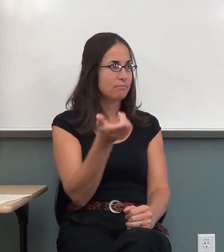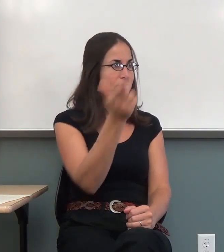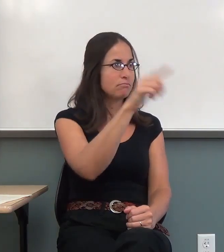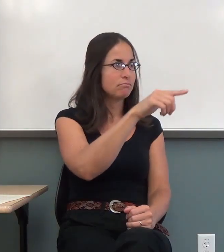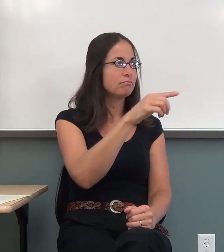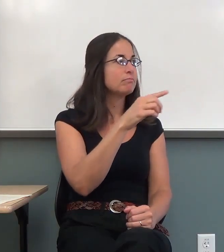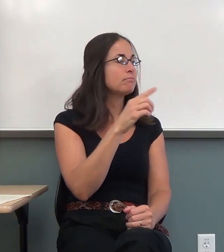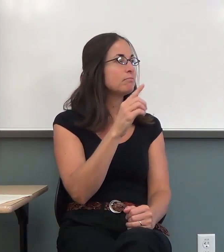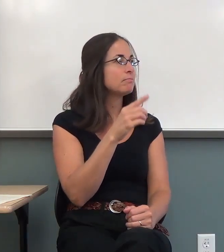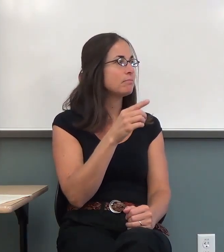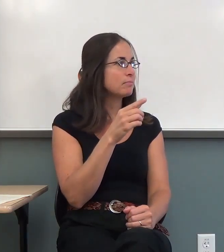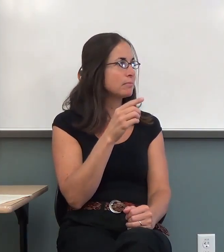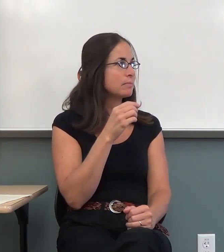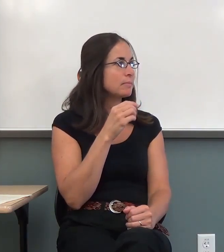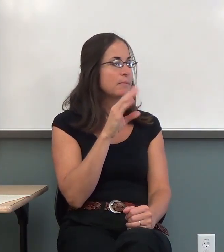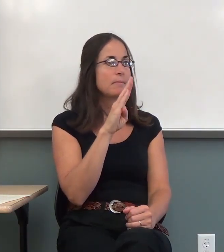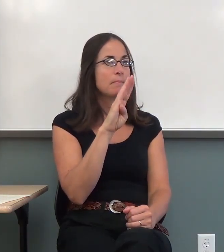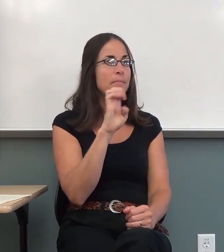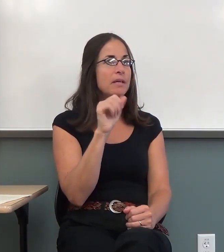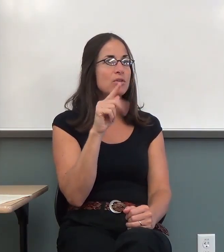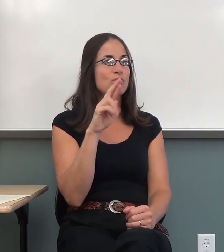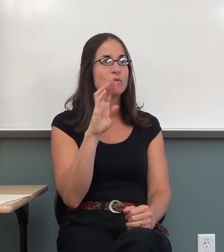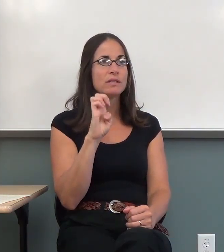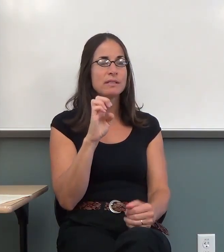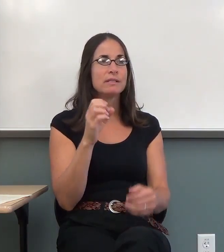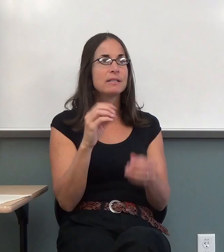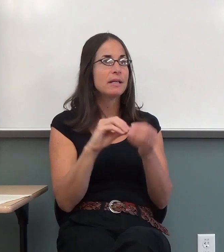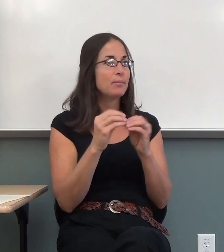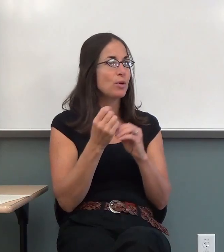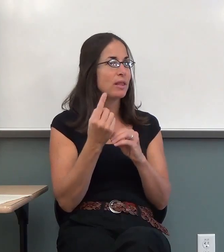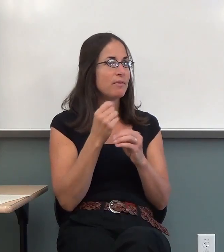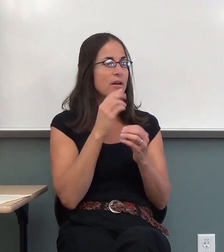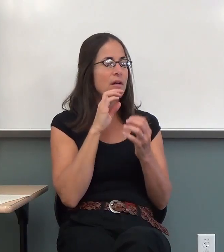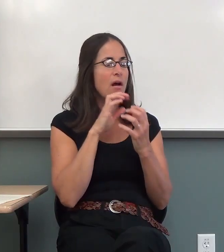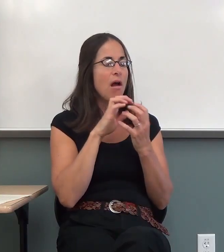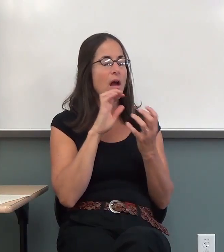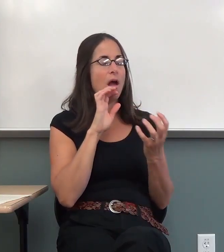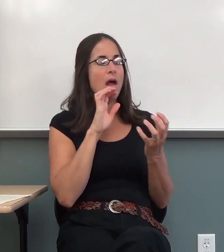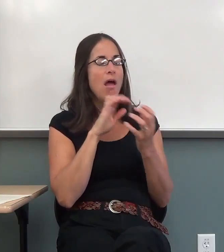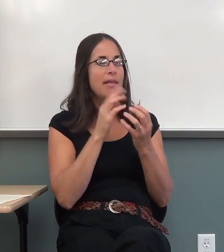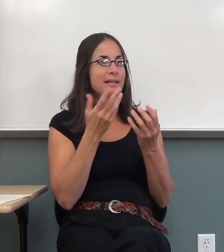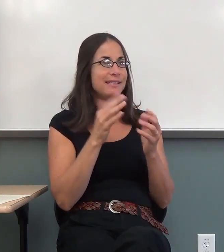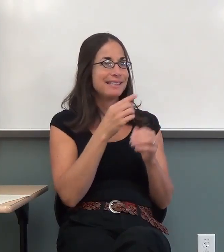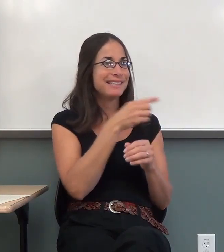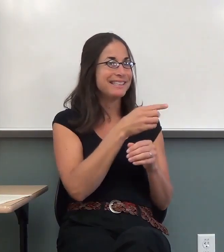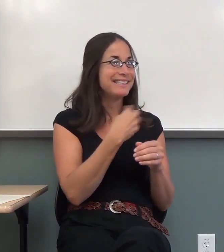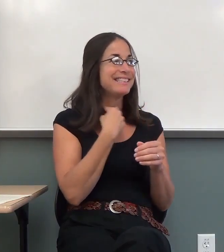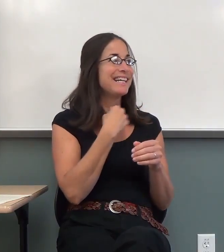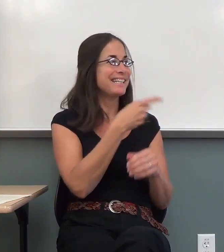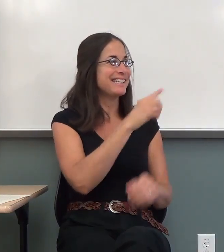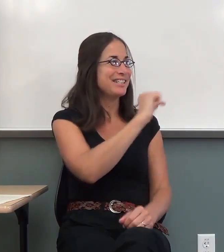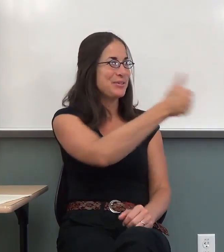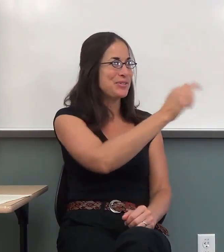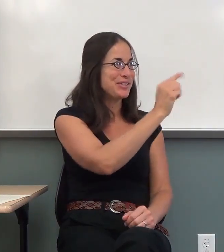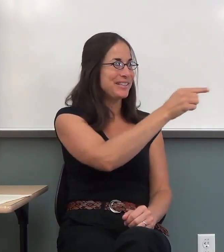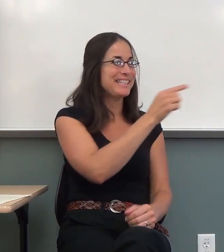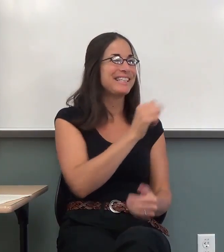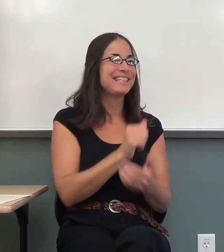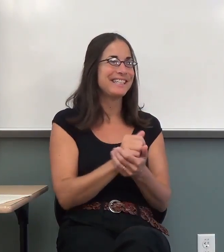break. Beatrice, help me out, number 11. Were you just yawning? Well, you got stuck with the yawn. Good.